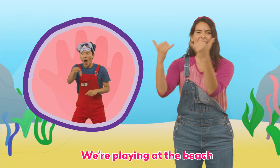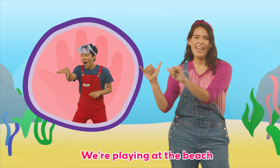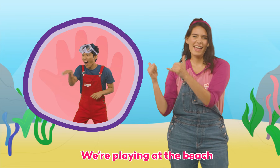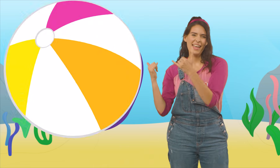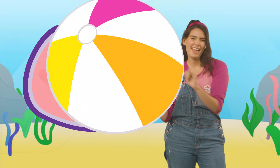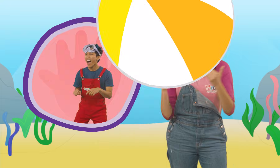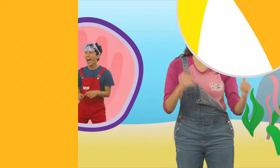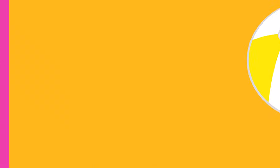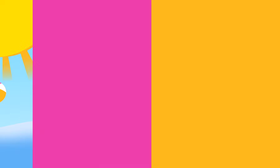beach.